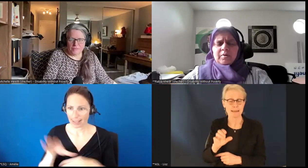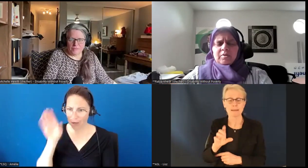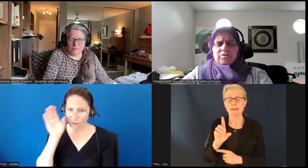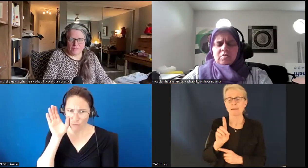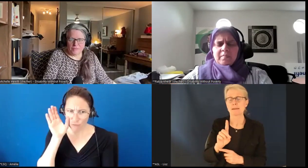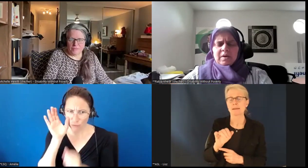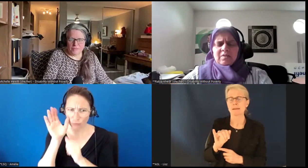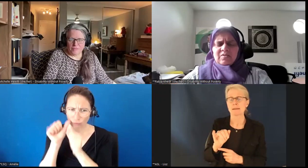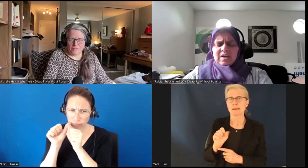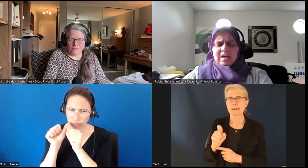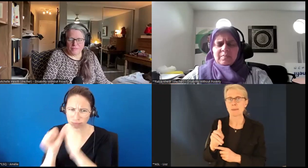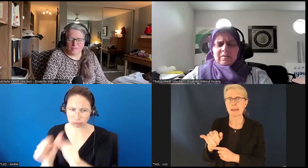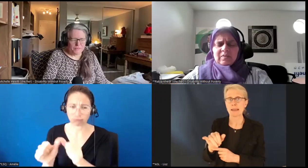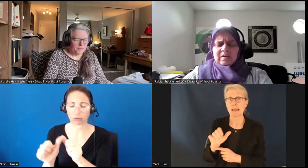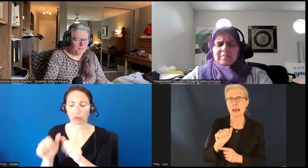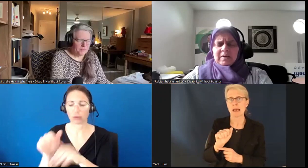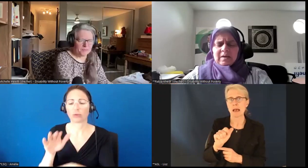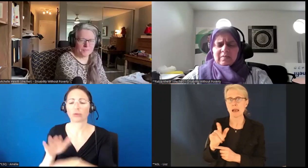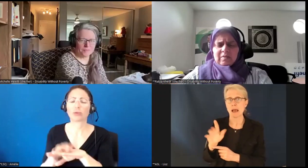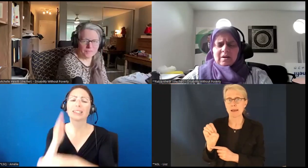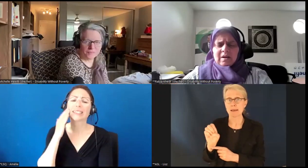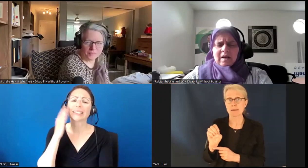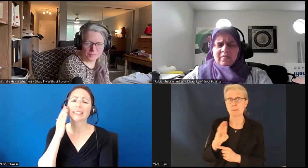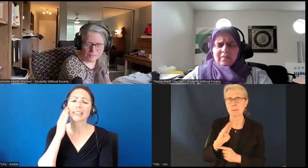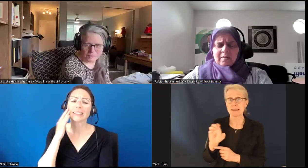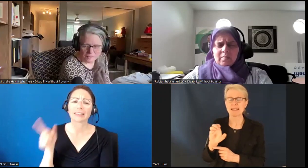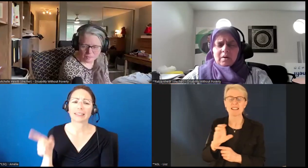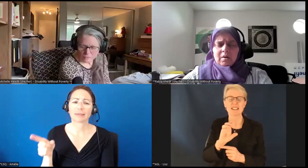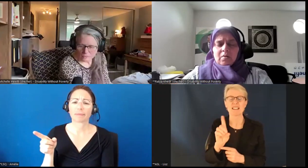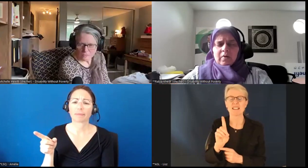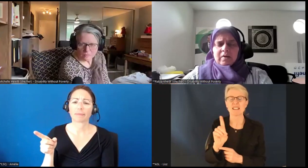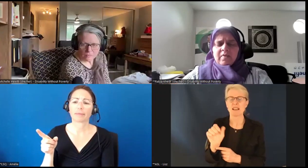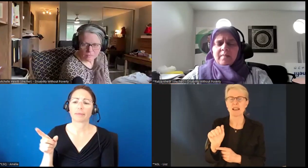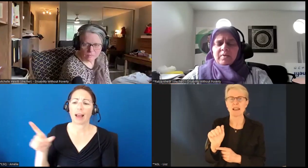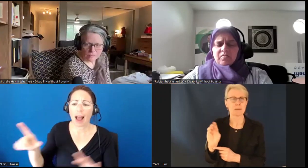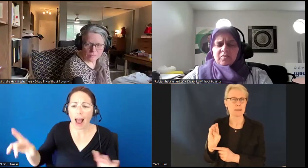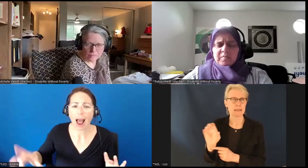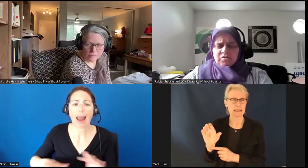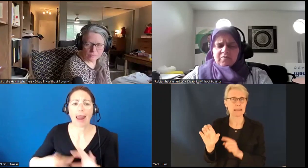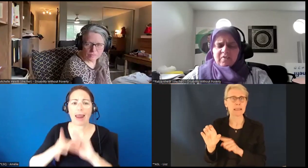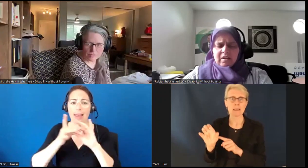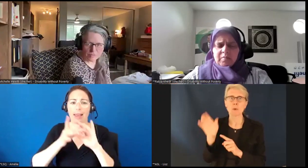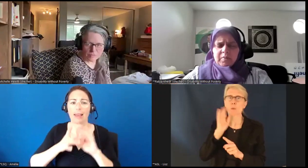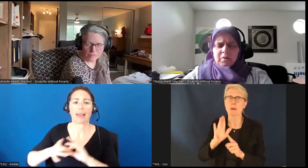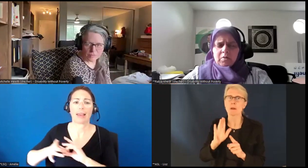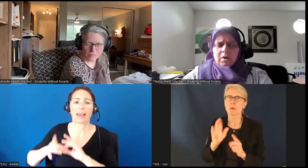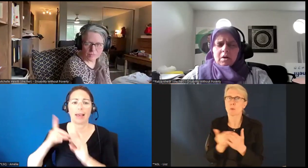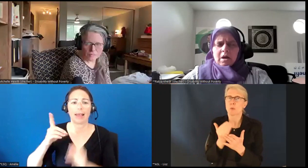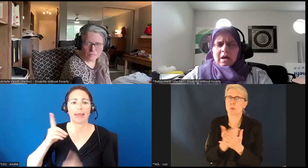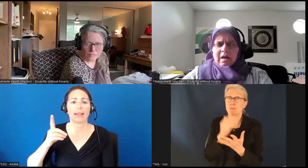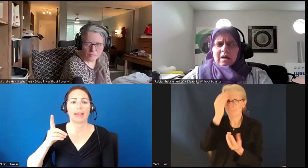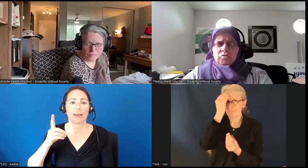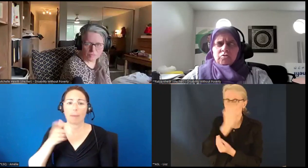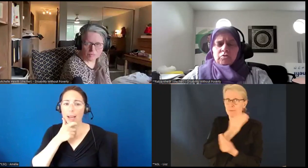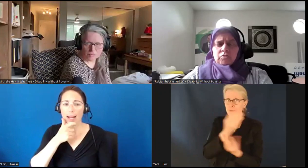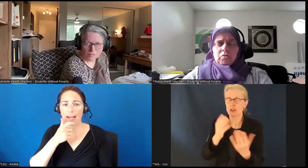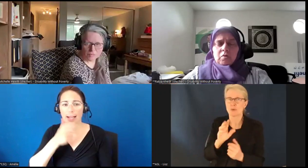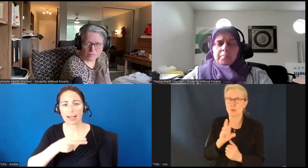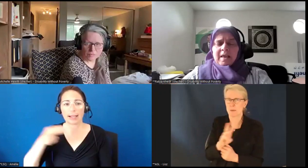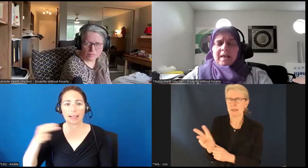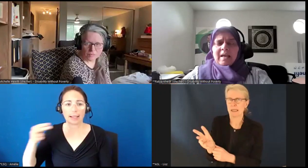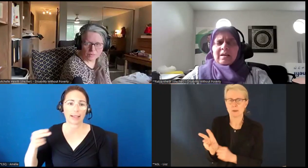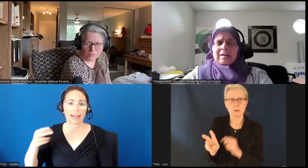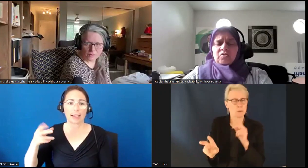Alliance British Columbia, DABC, because they're gonna have some revamped information available,